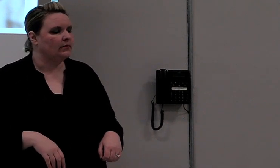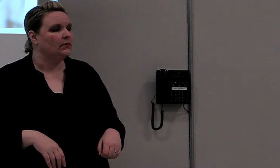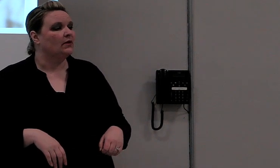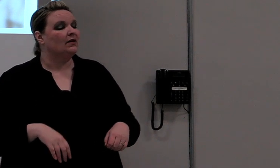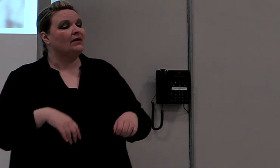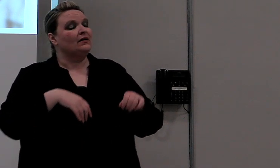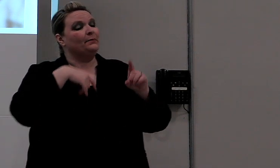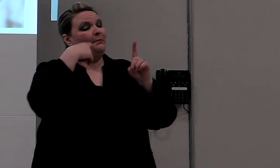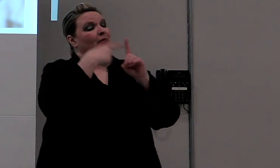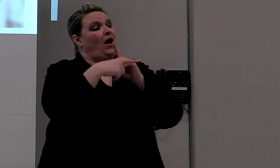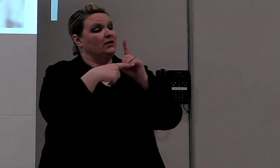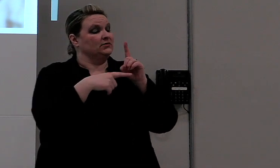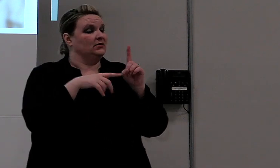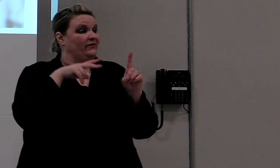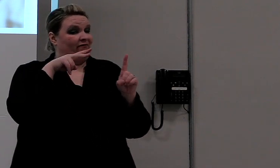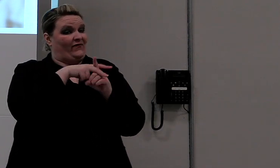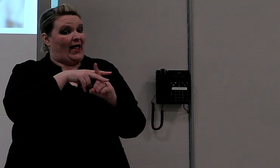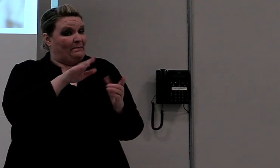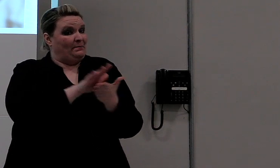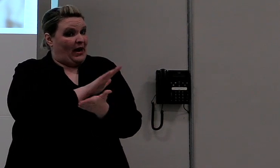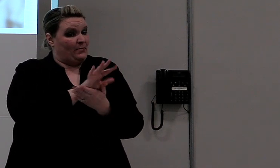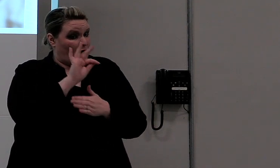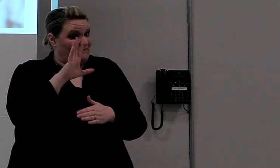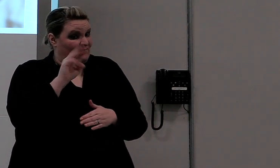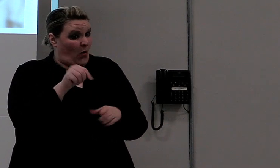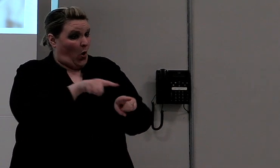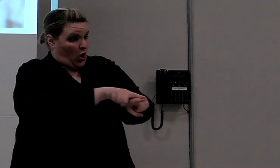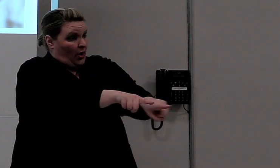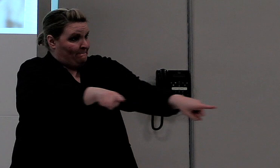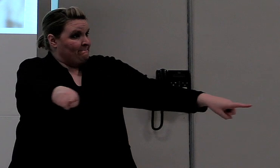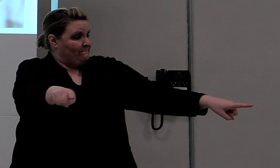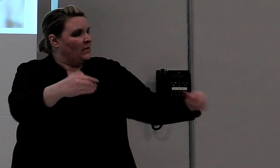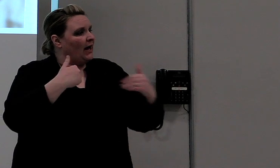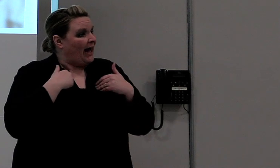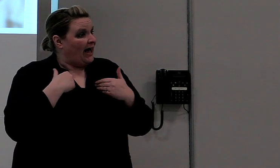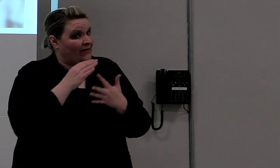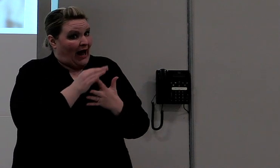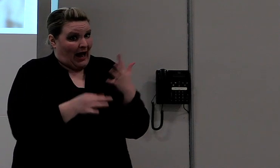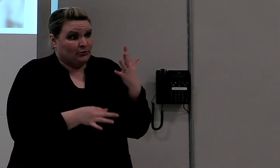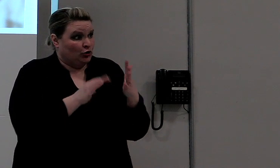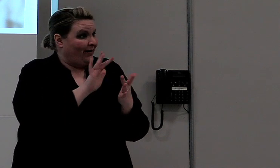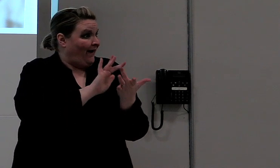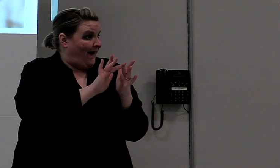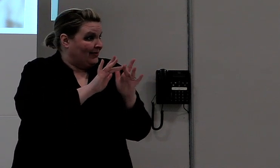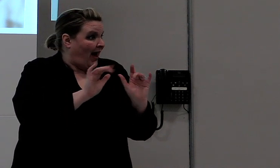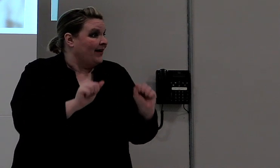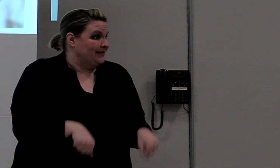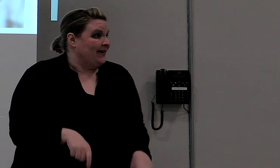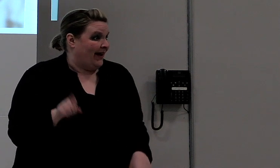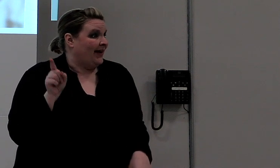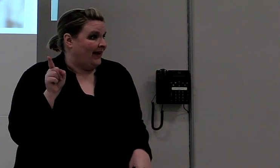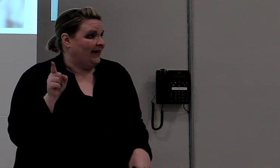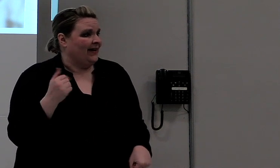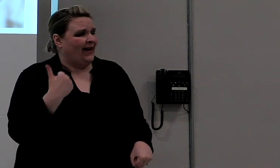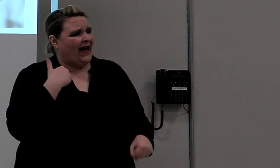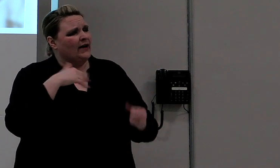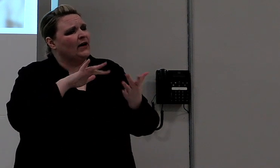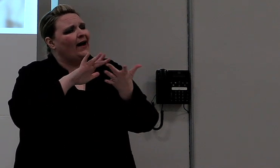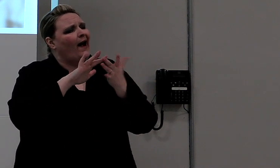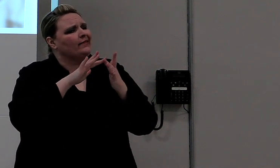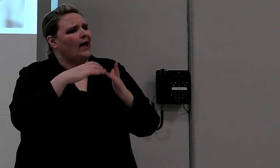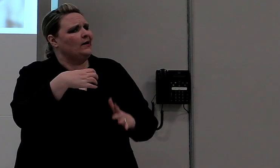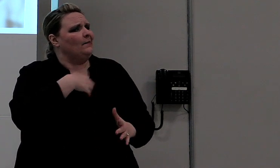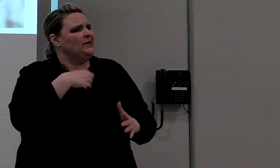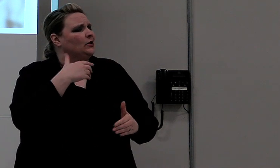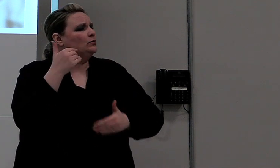In addition to filing paper complaint forms like you're all doing here today, you have the option of filing online. We have an online